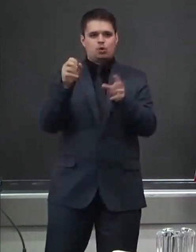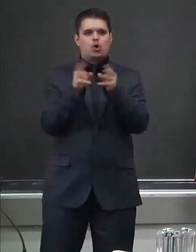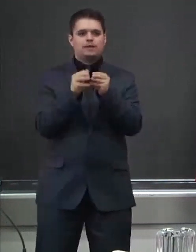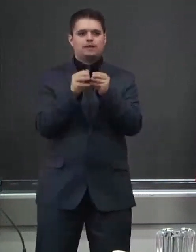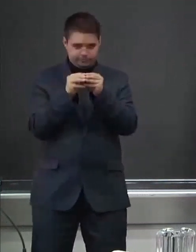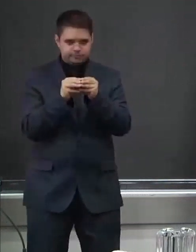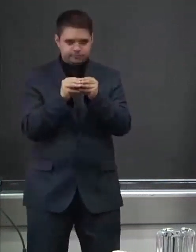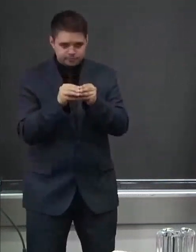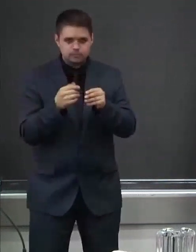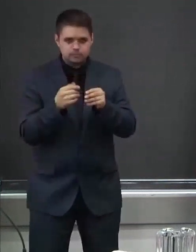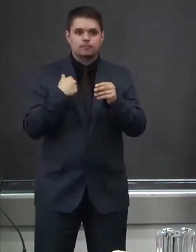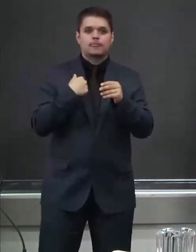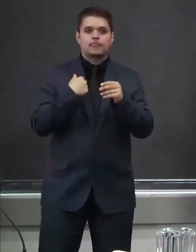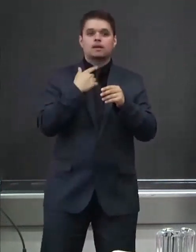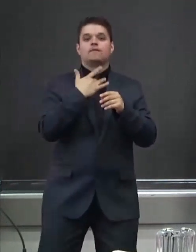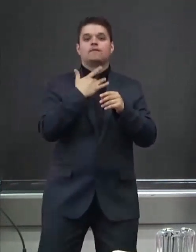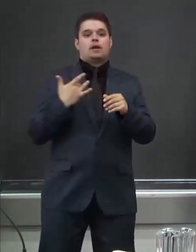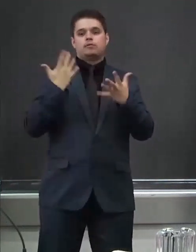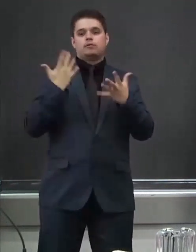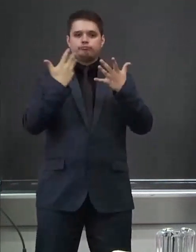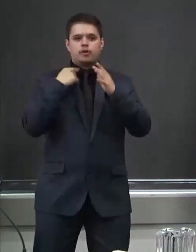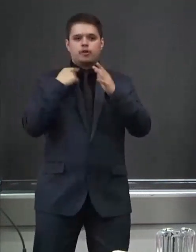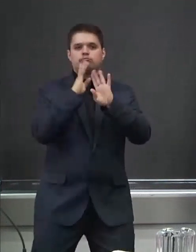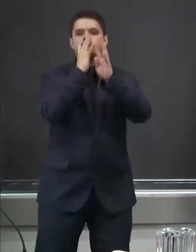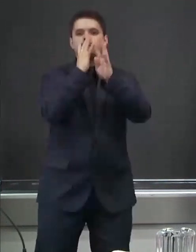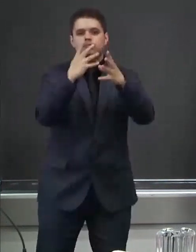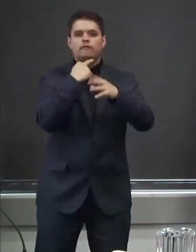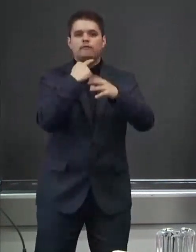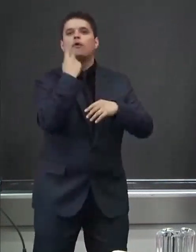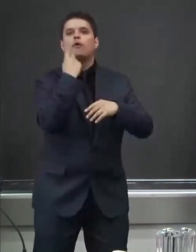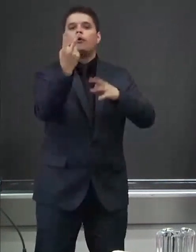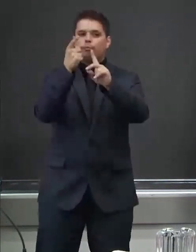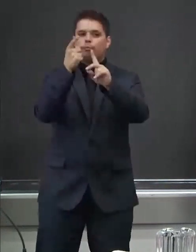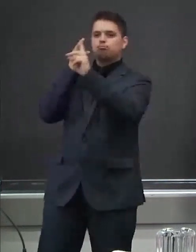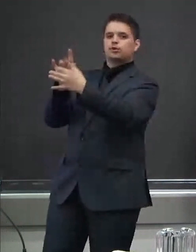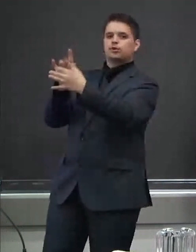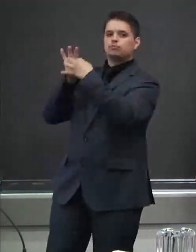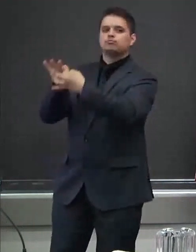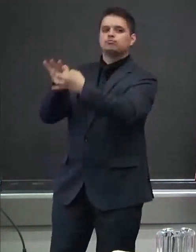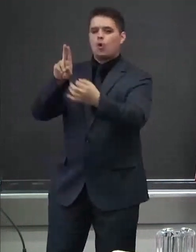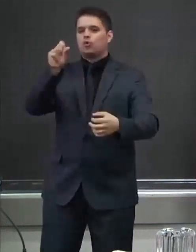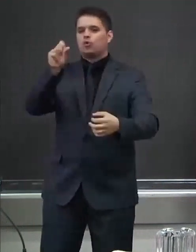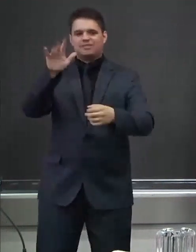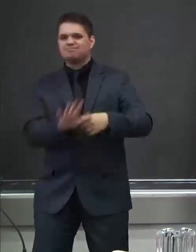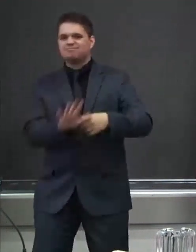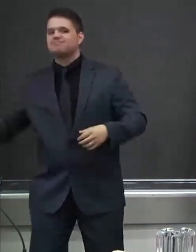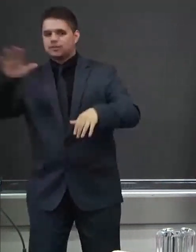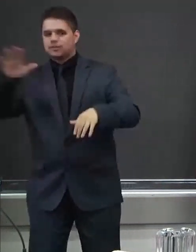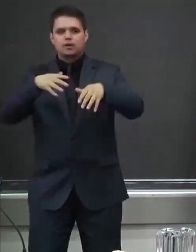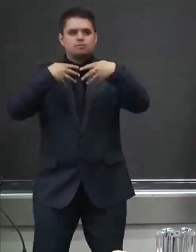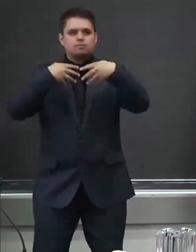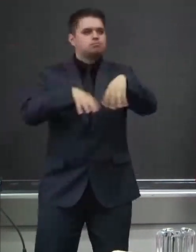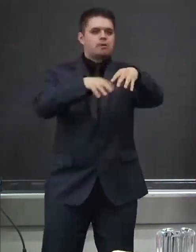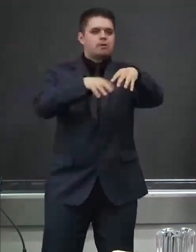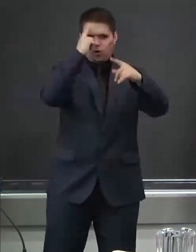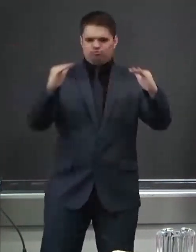across the entire United States of America for racial justice and police